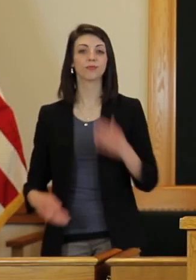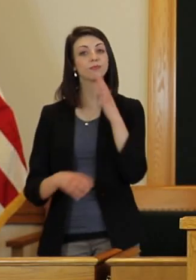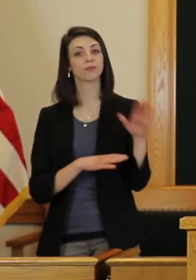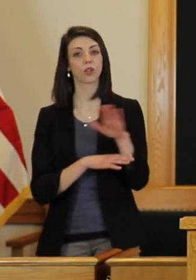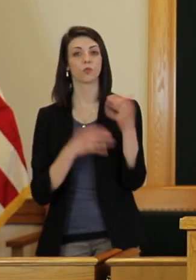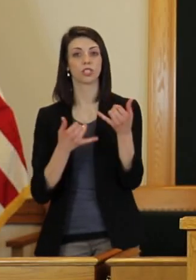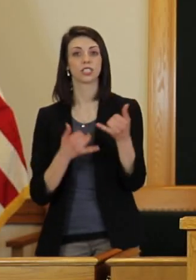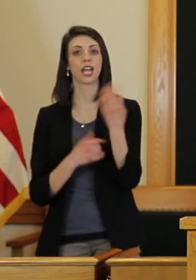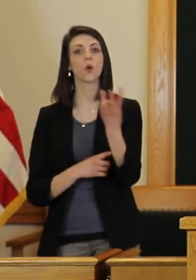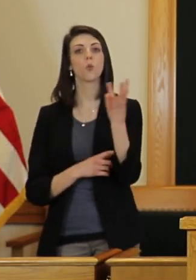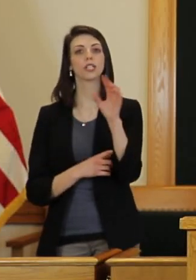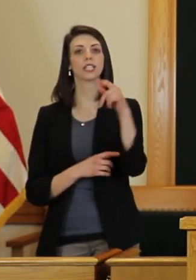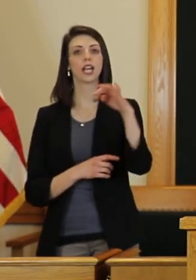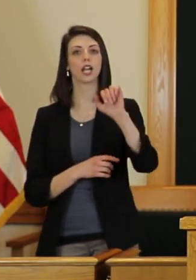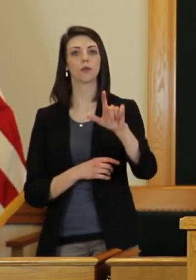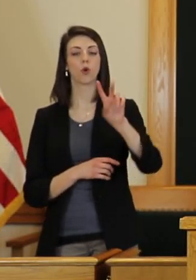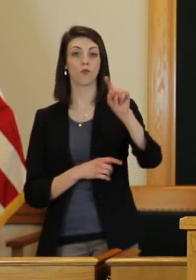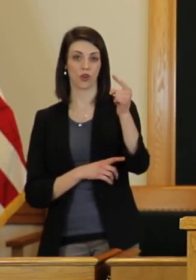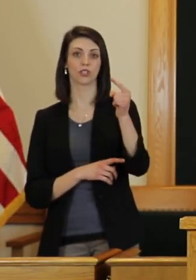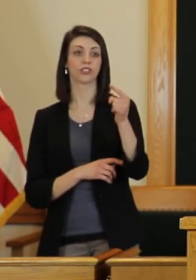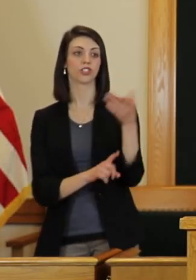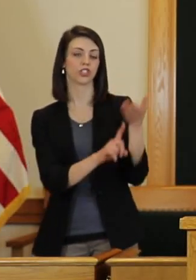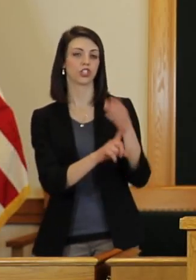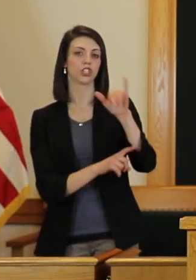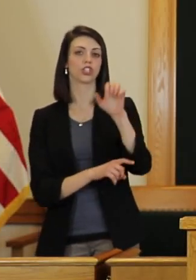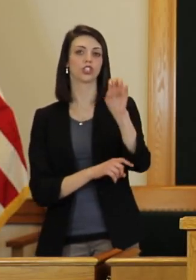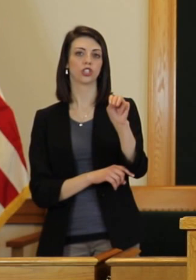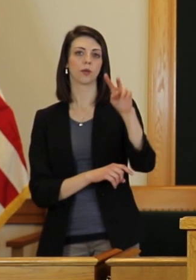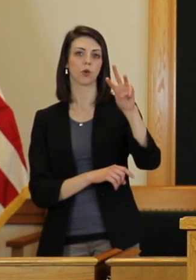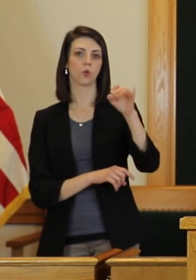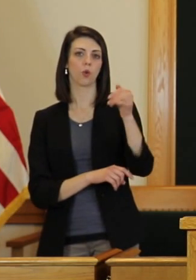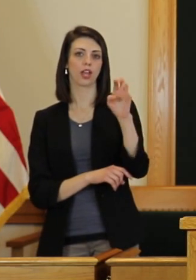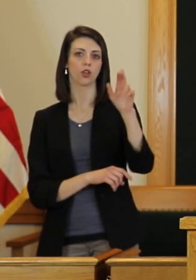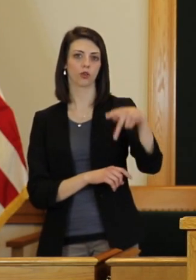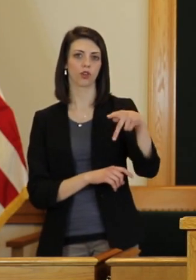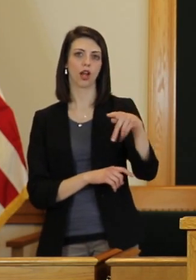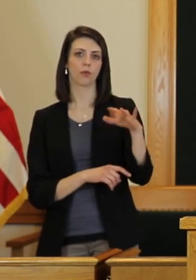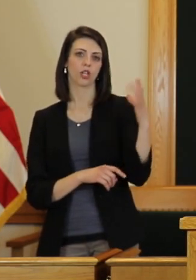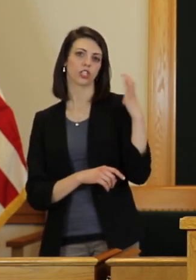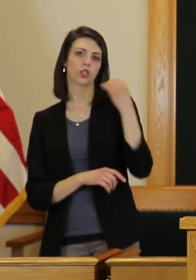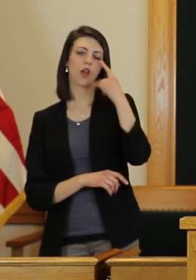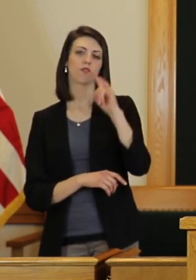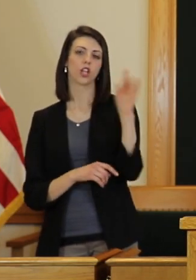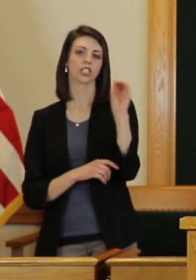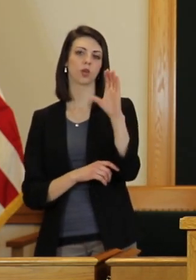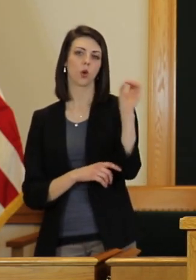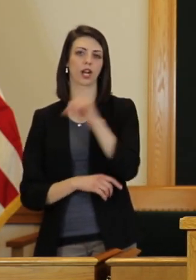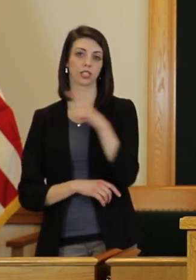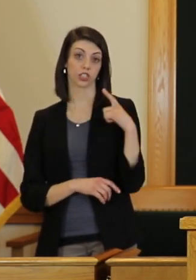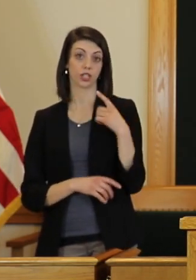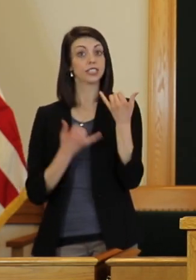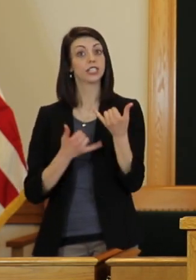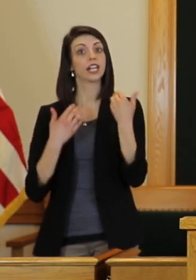Good afternoon. Today is Wednesday, April 1st. I'm Jim Weatherup, Chairman of the Oswego County Legislature. Today I want to bring you up to date on